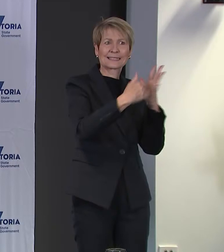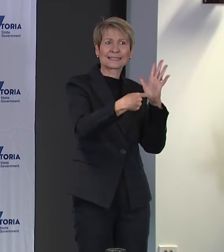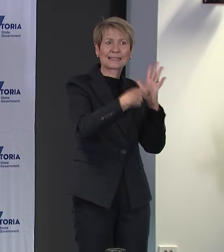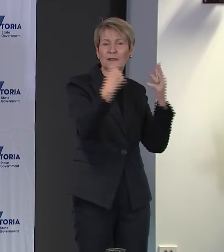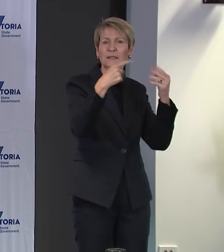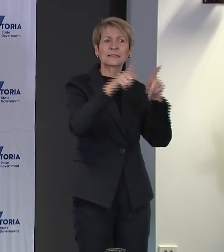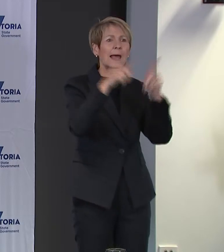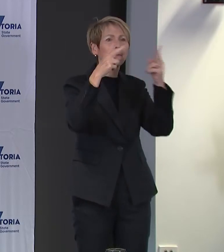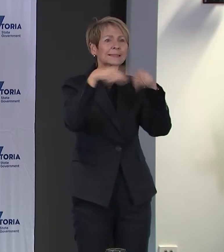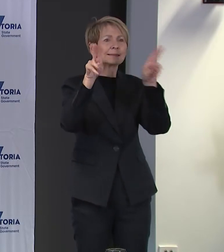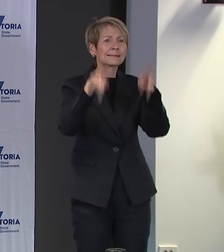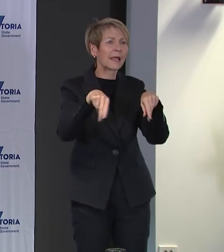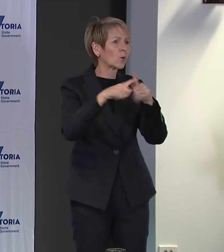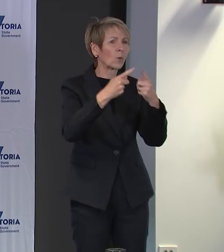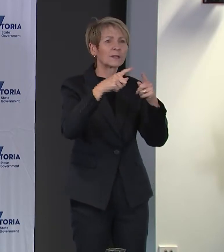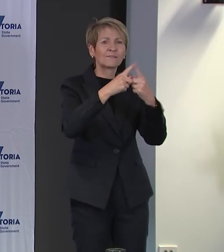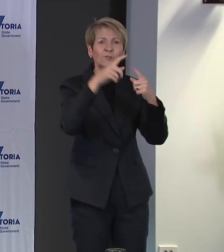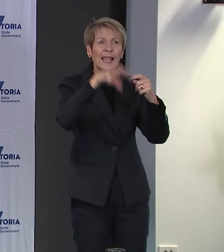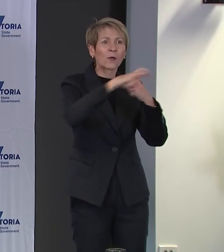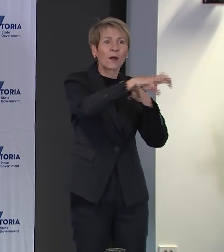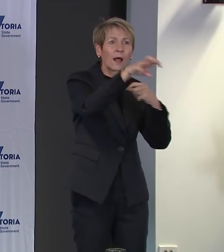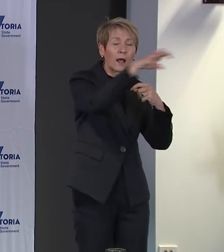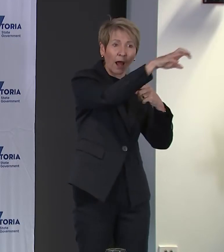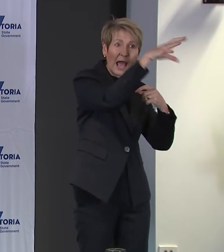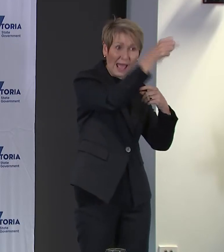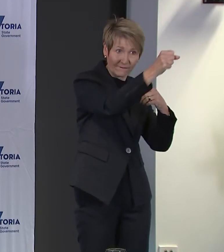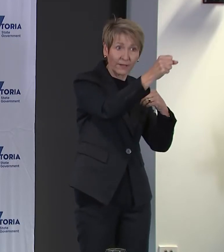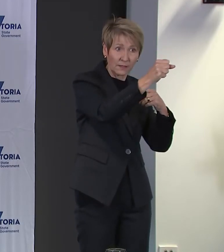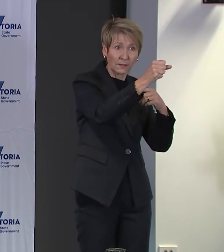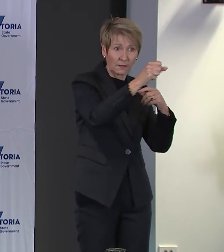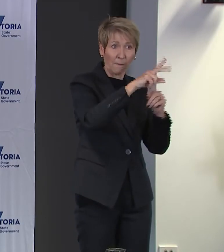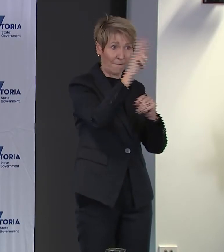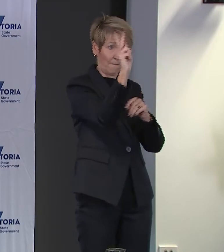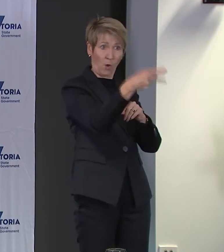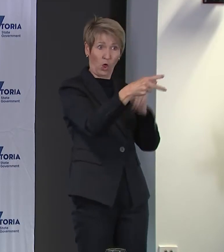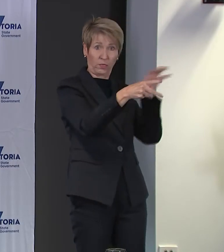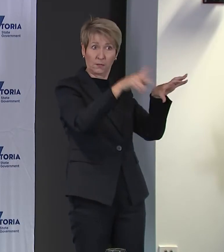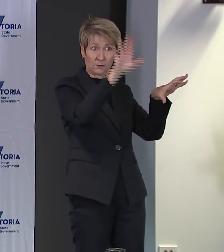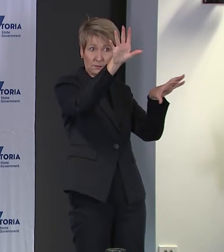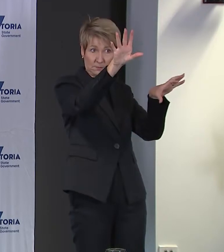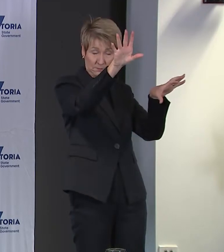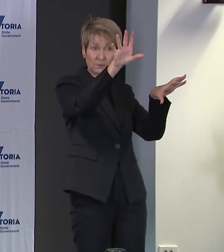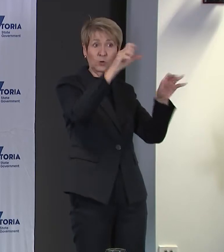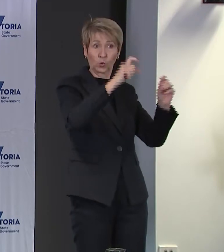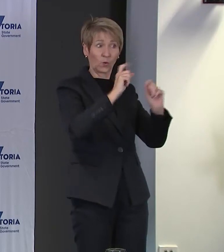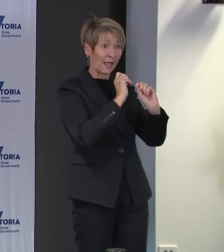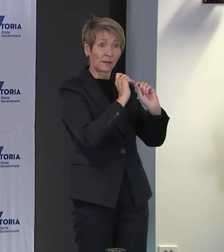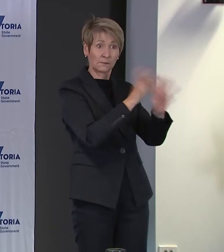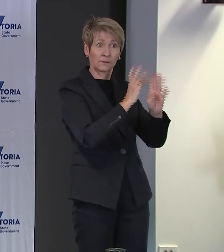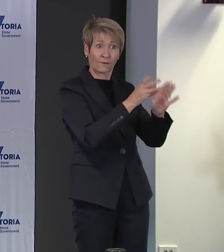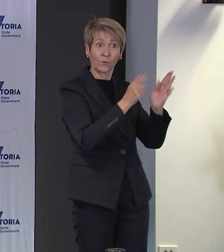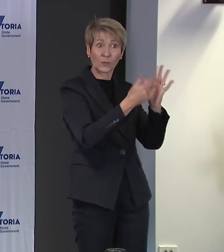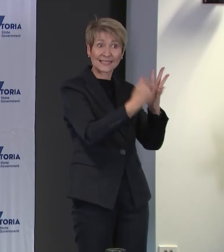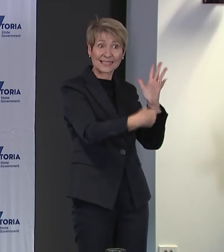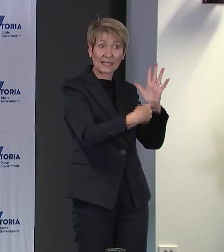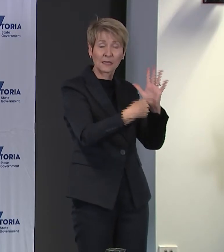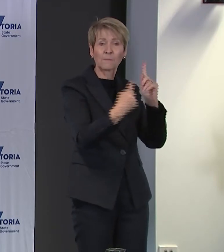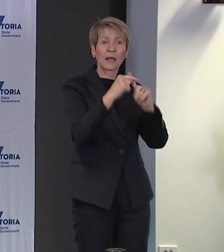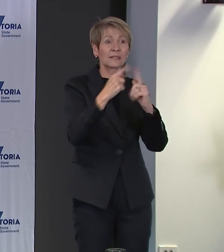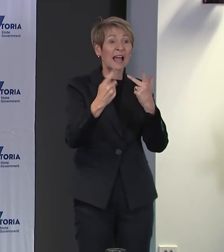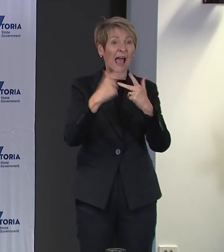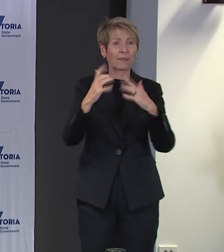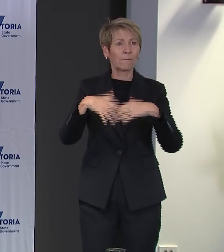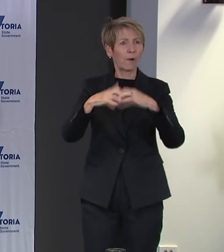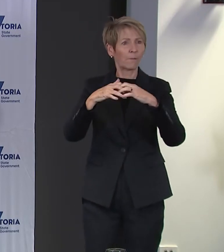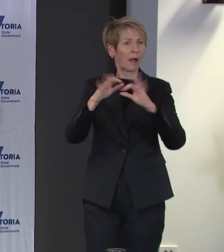those, or around those 2 locations, at Epping Plaza and at Craigieburn Central, plus a further 4 pop-ups. So if you are a